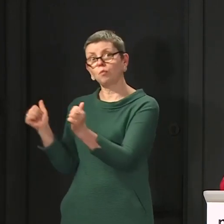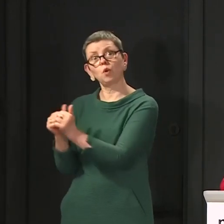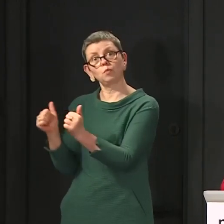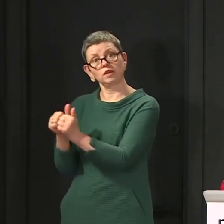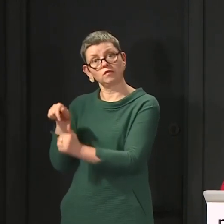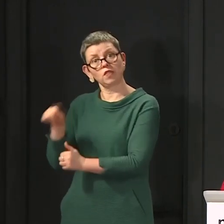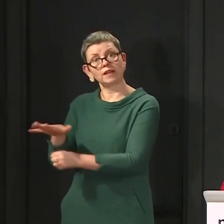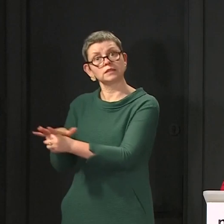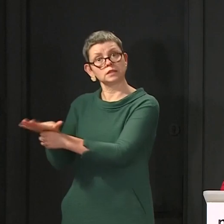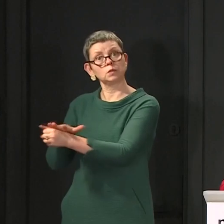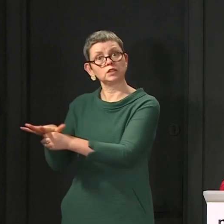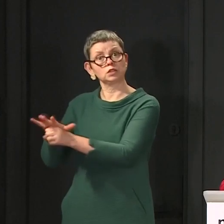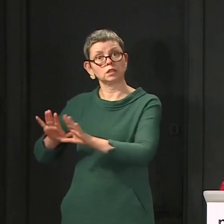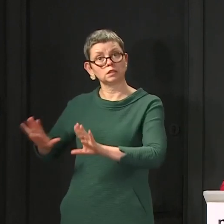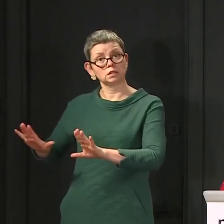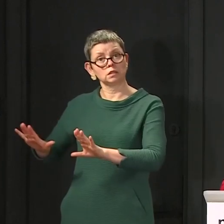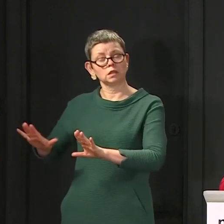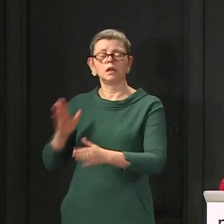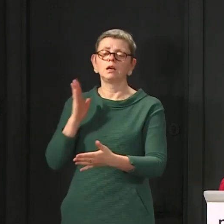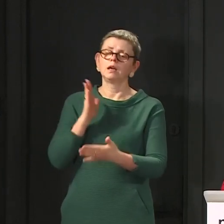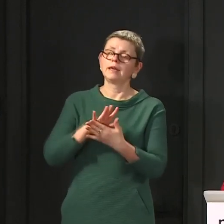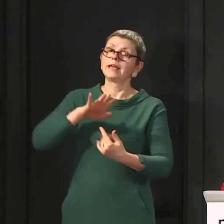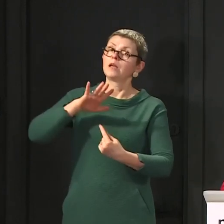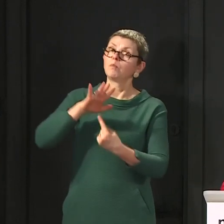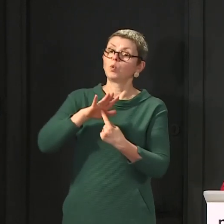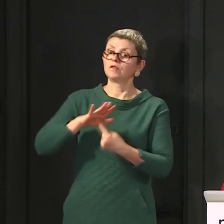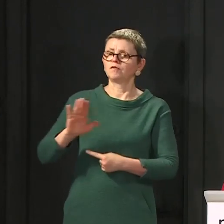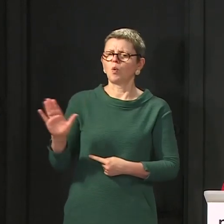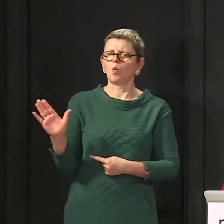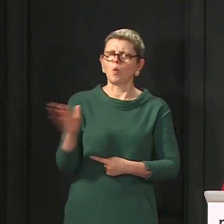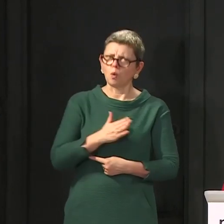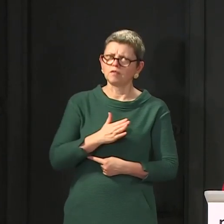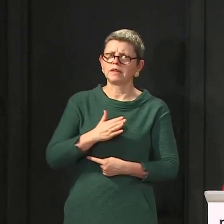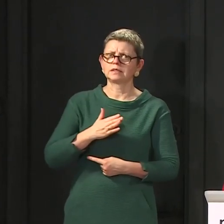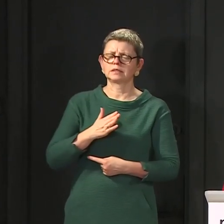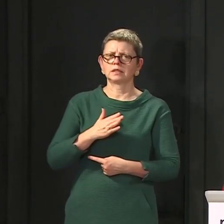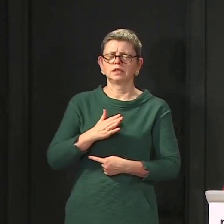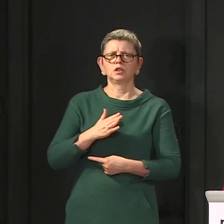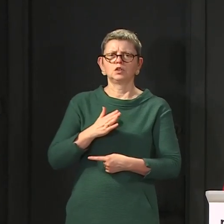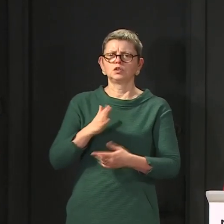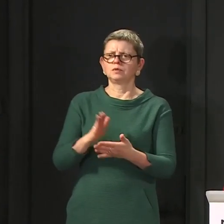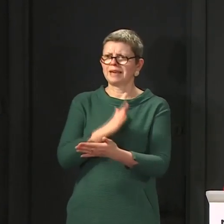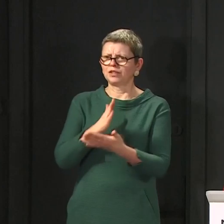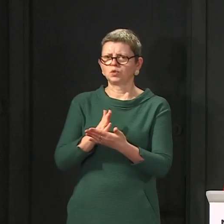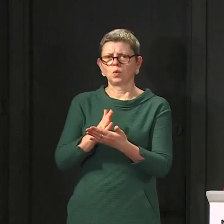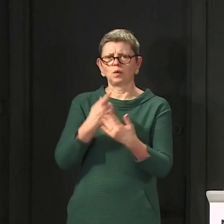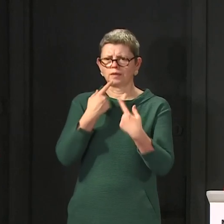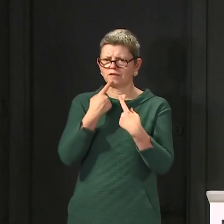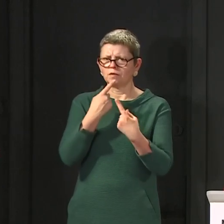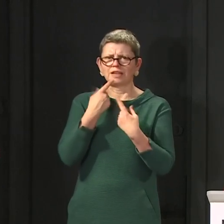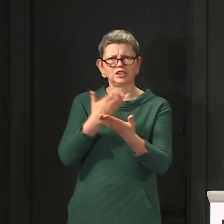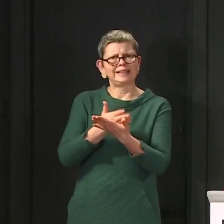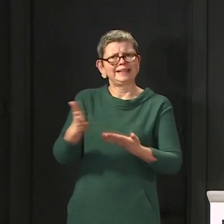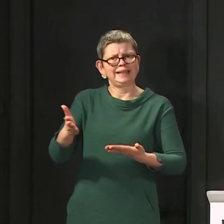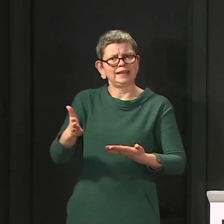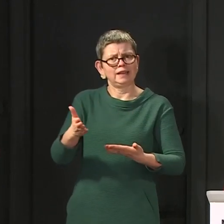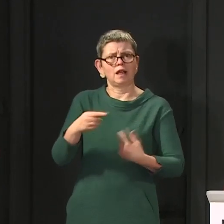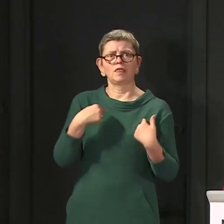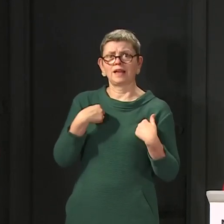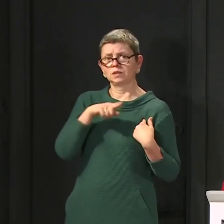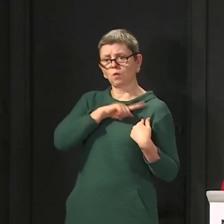their nations. It's really important that all of us try our hardest not to confuse messages. That's why we've asked the UK